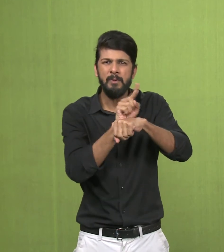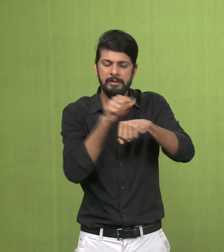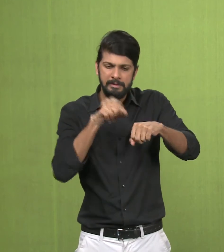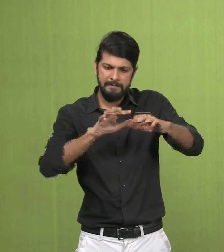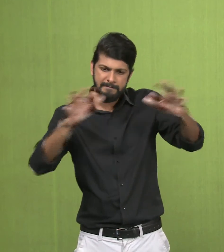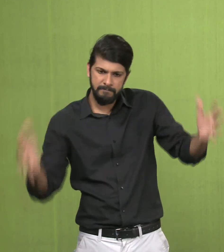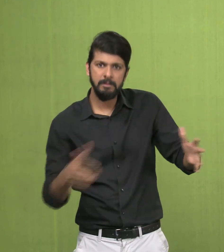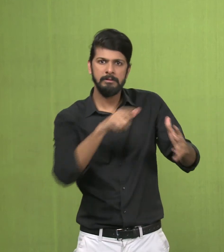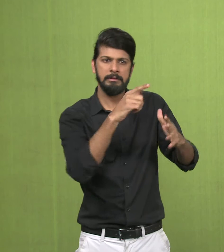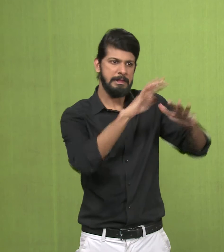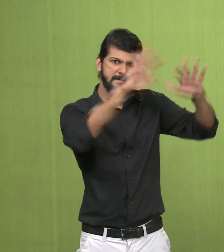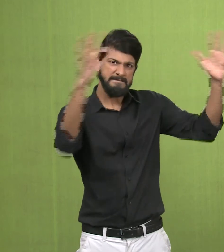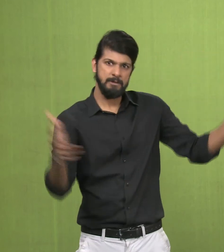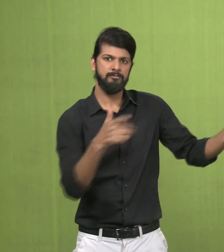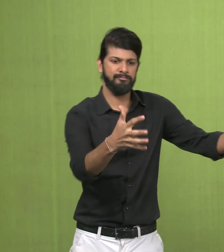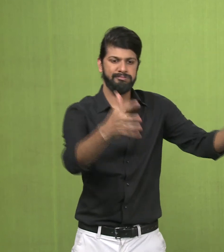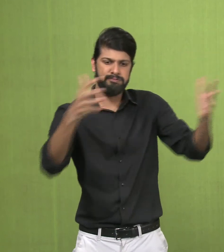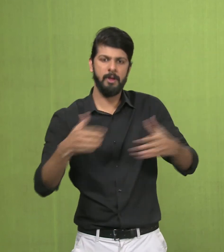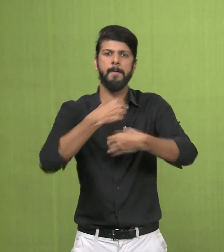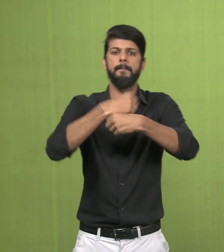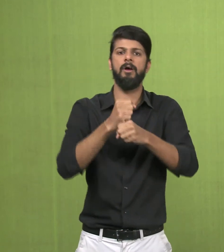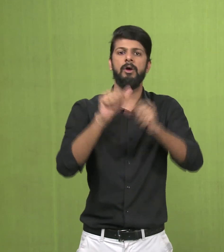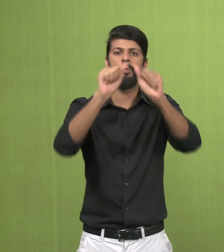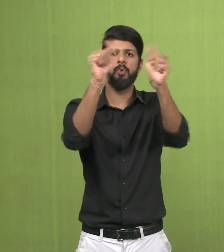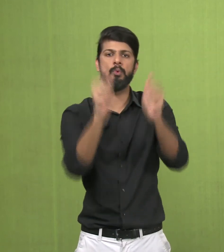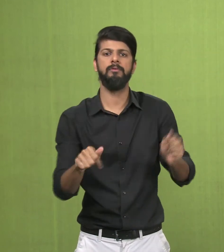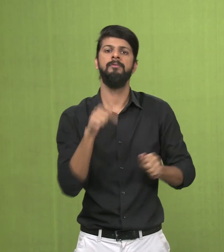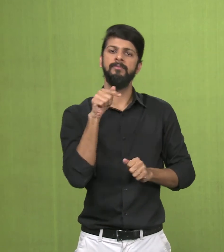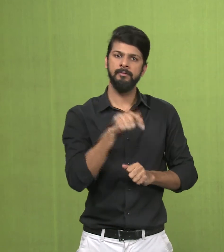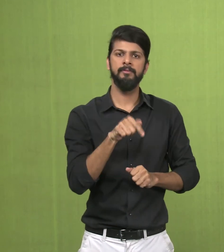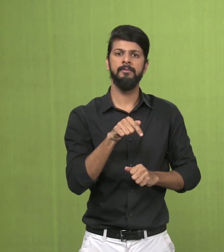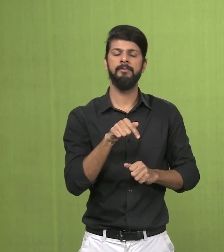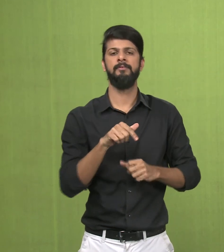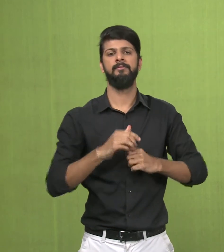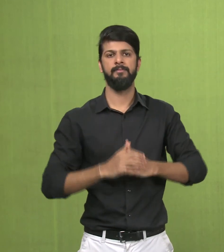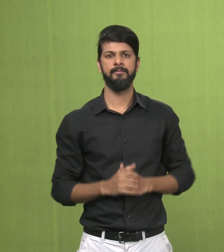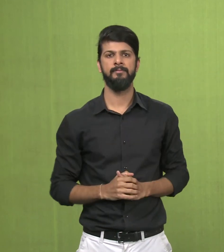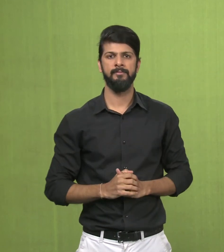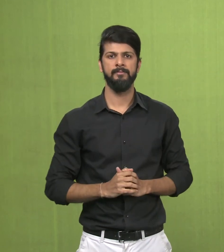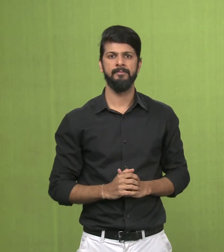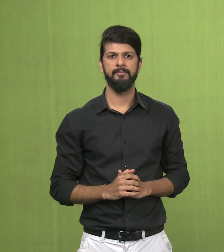Grey sandstone. Again, these are huge boulders which are used to make statues and